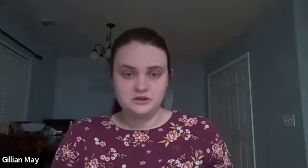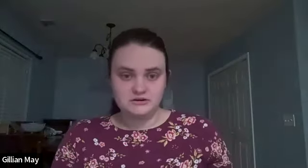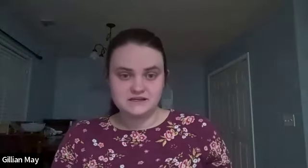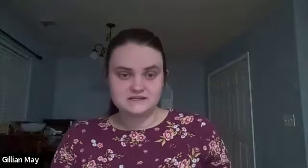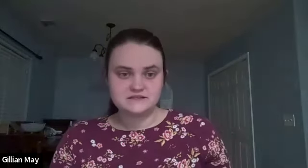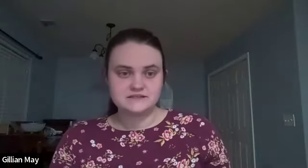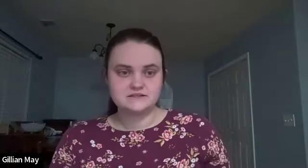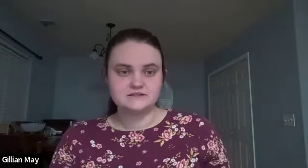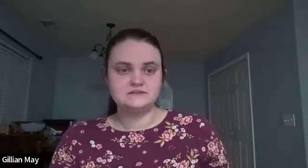Curious.